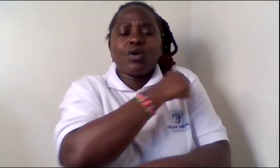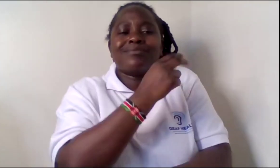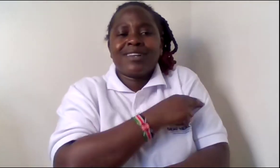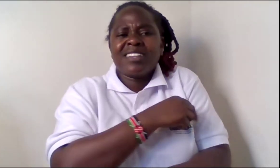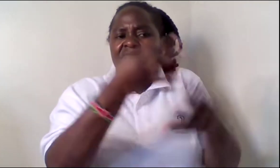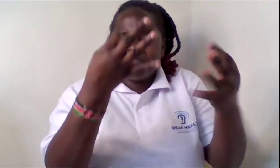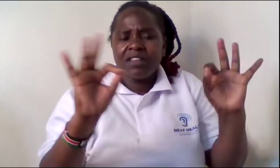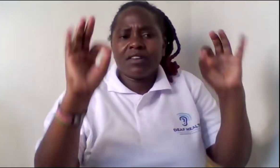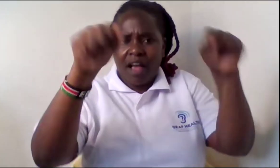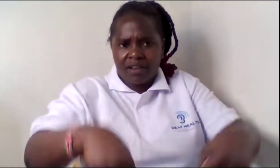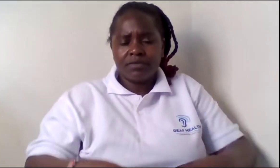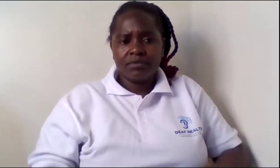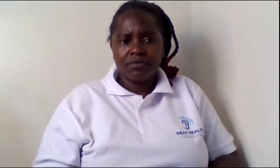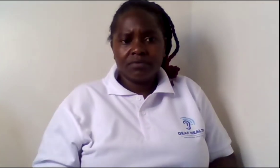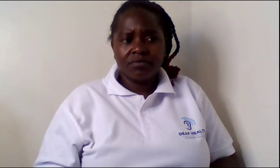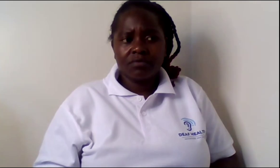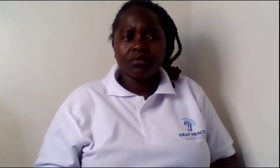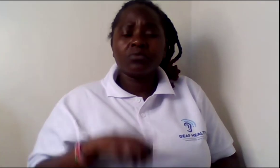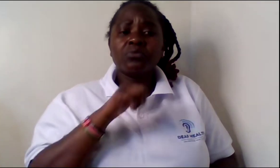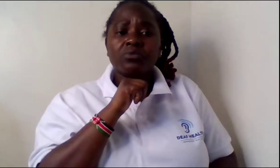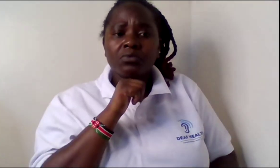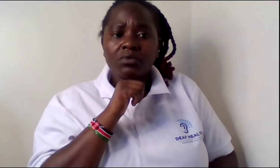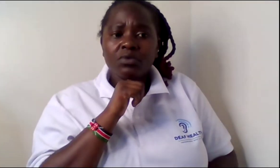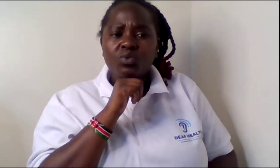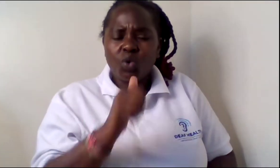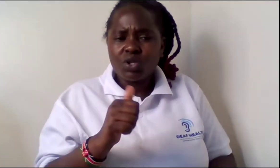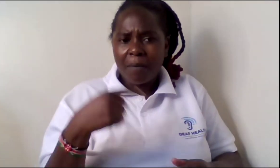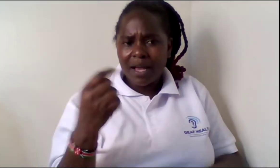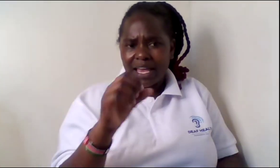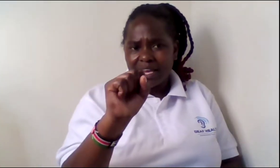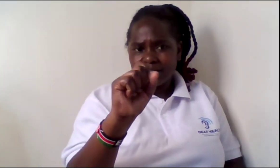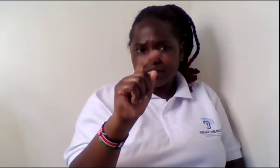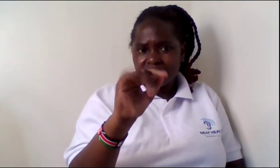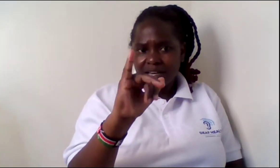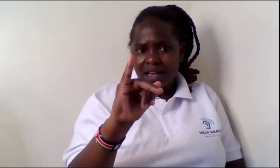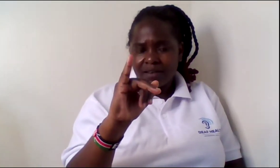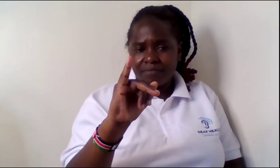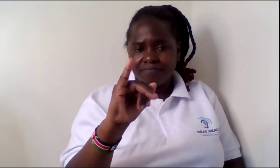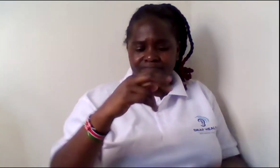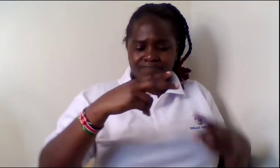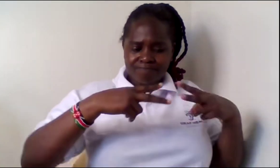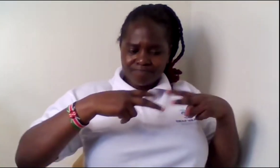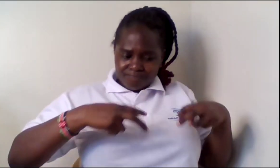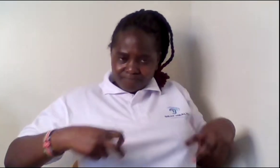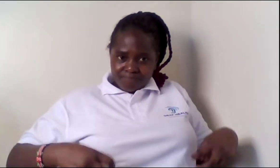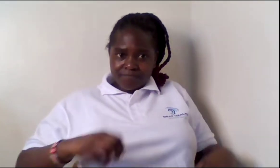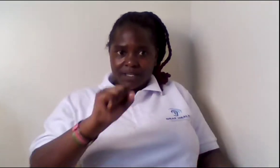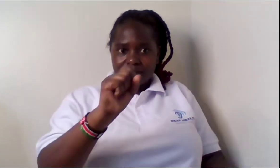It's normally just called STI screening. STI screening. So just talk to your doctor,